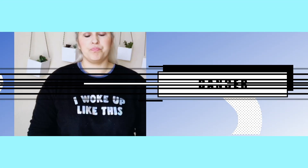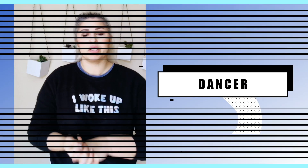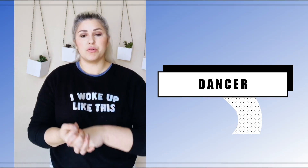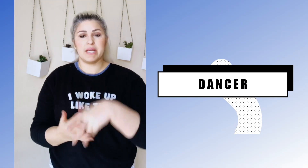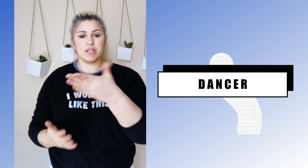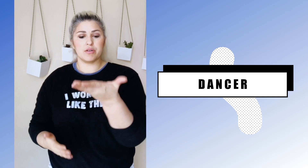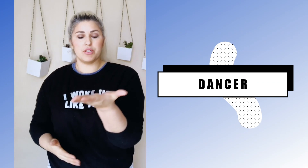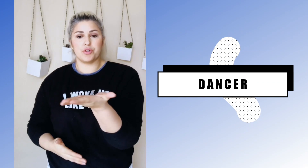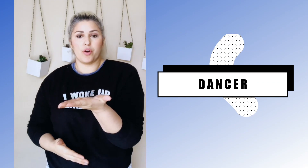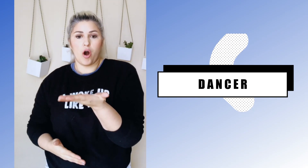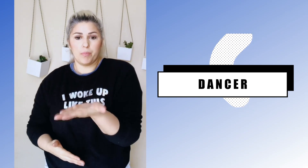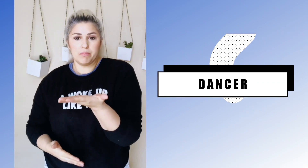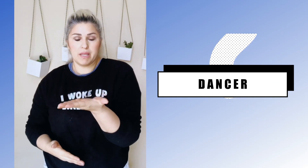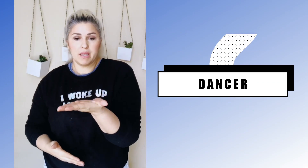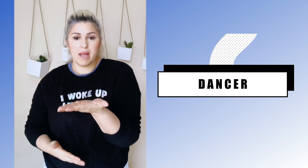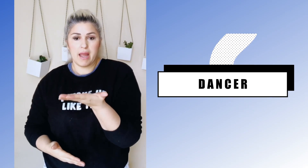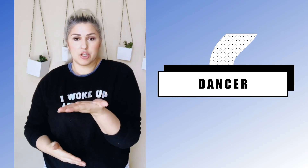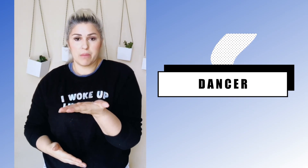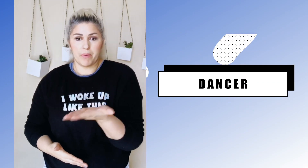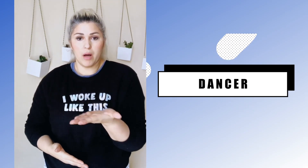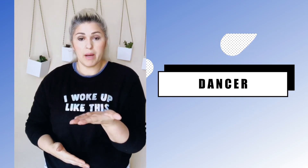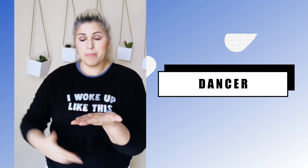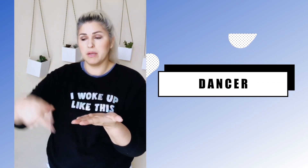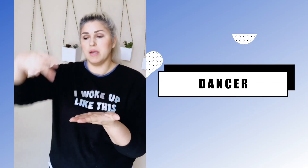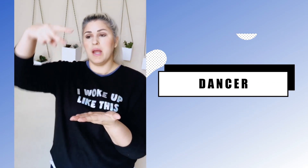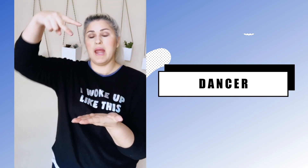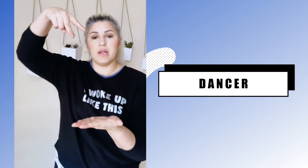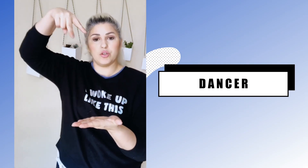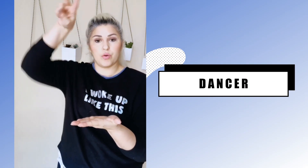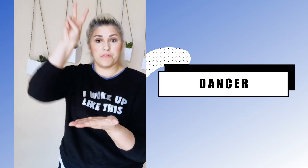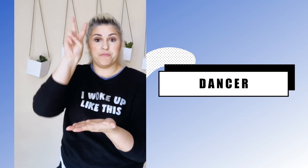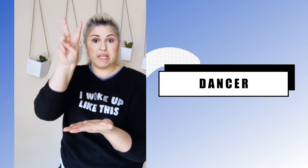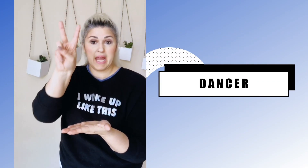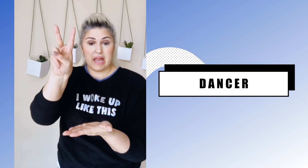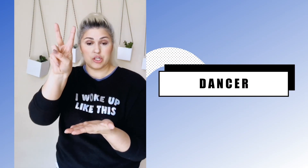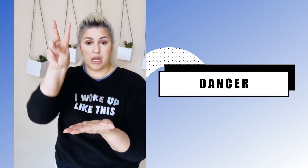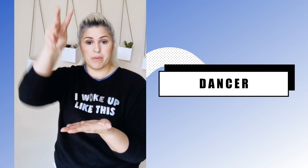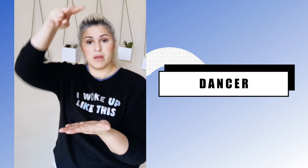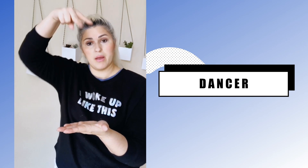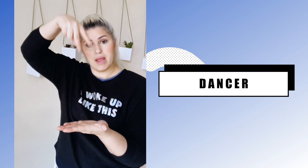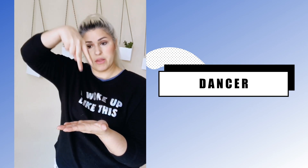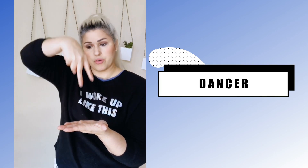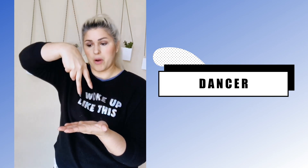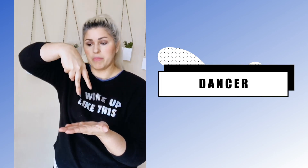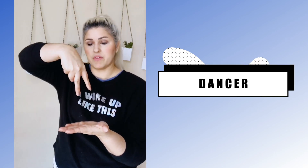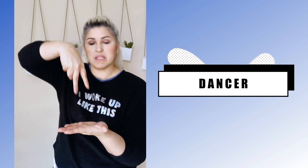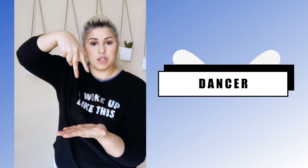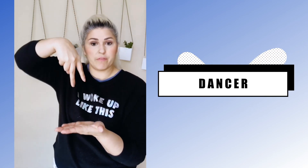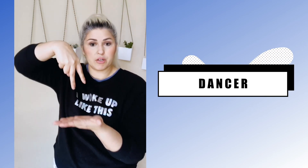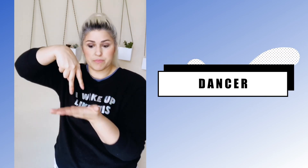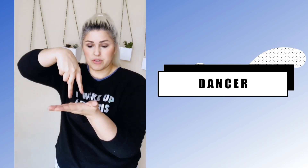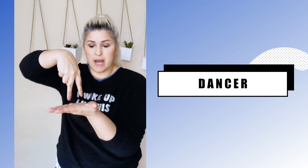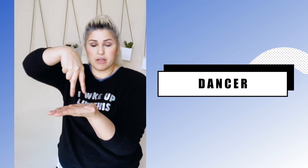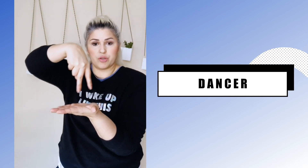Dancer. So dancer is your open B hand shape, palm up, and your V hand shape, and then your palm is facing